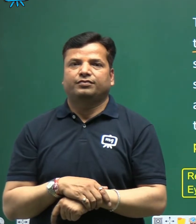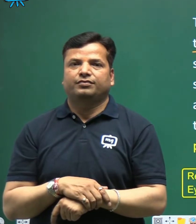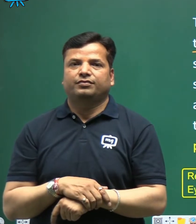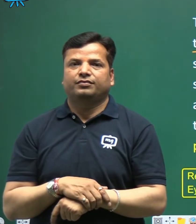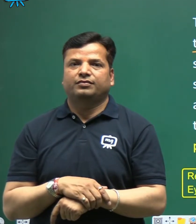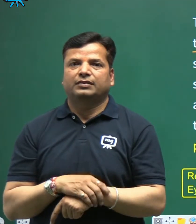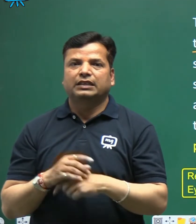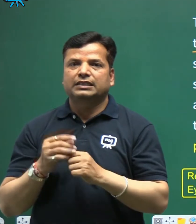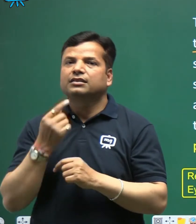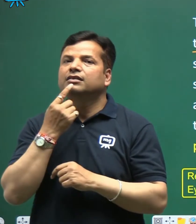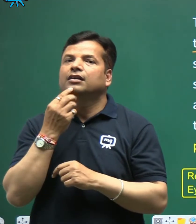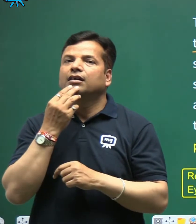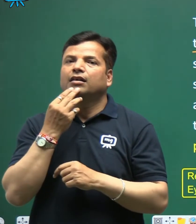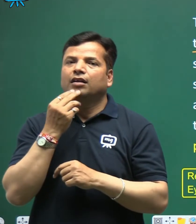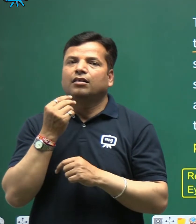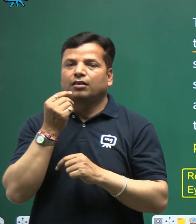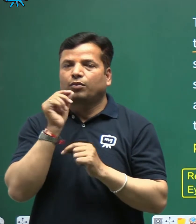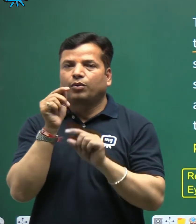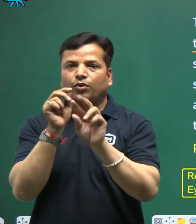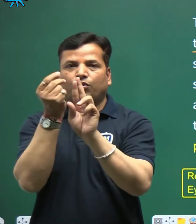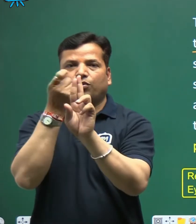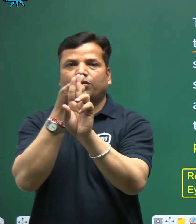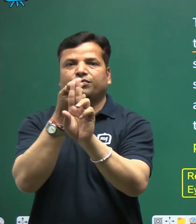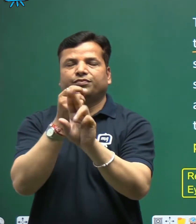the sapphire